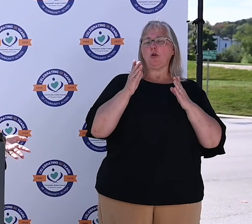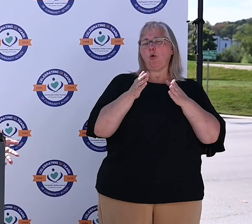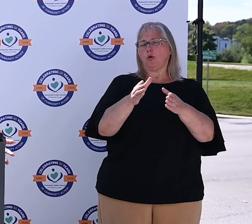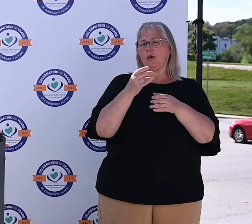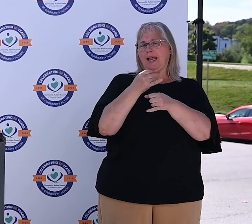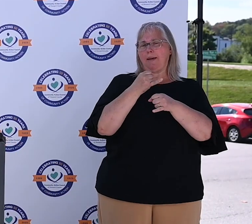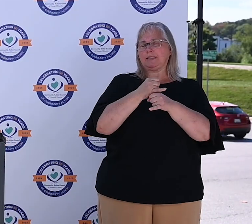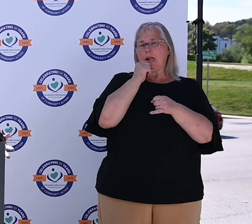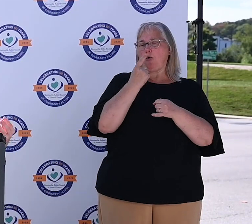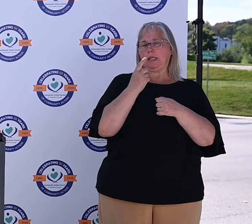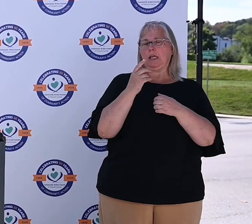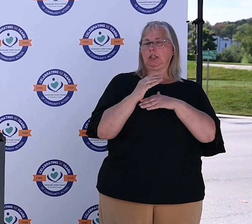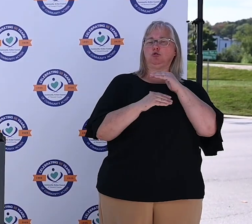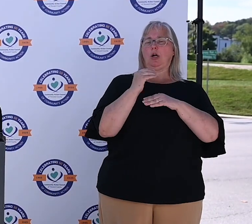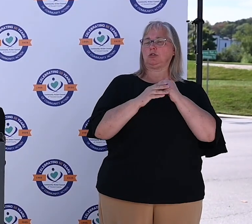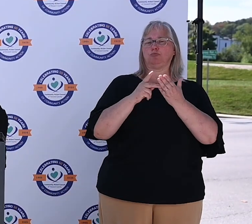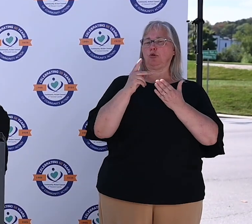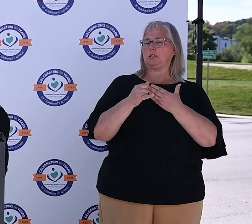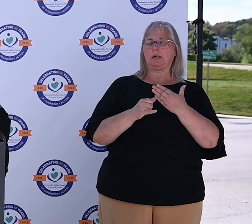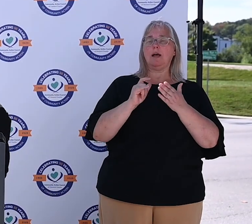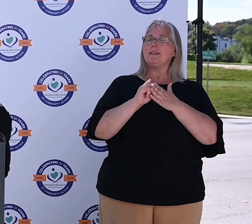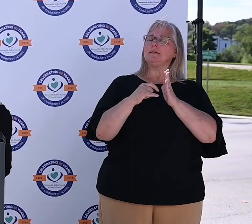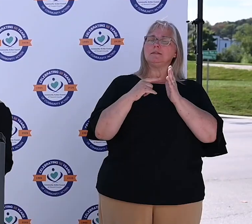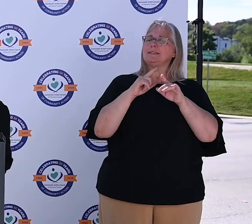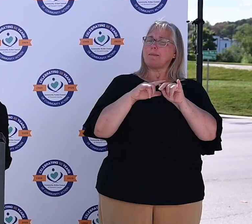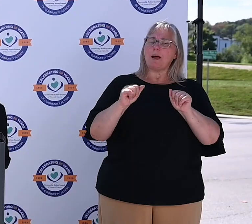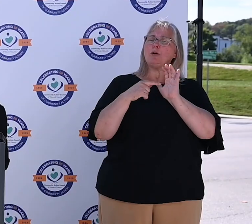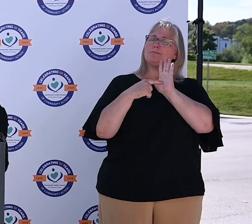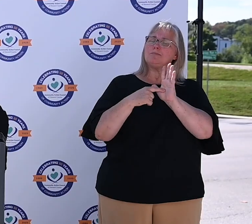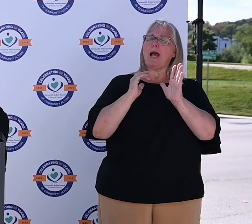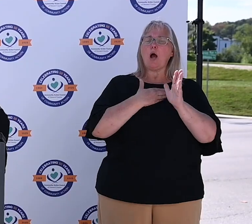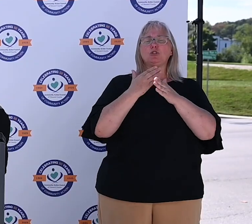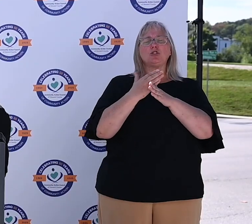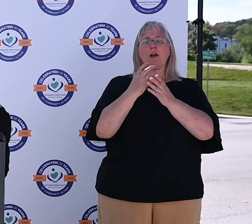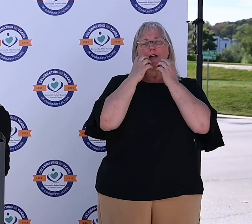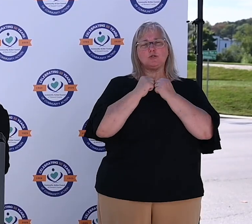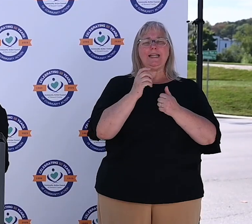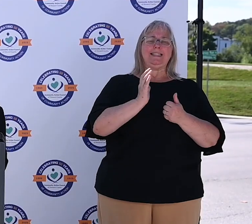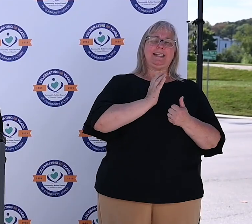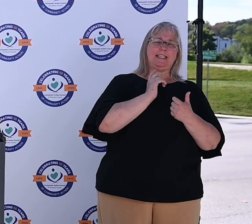a construction project. It's a reflection of our shared values: dignity,